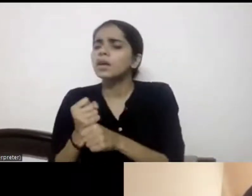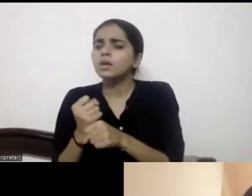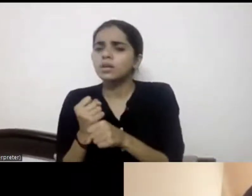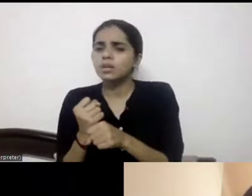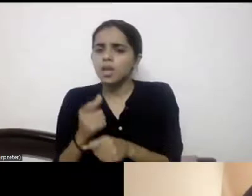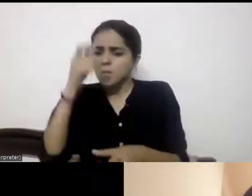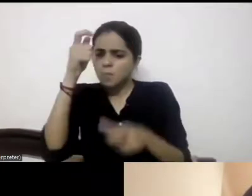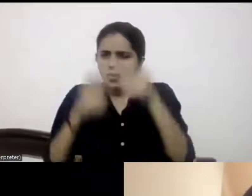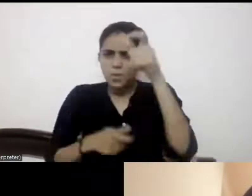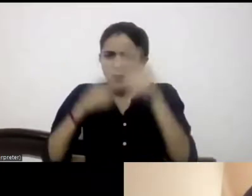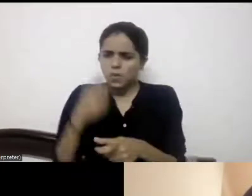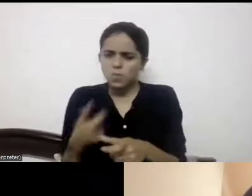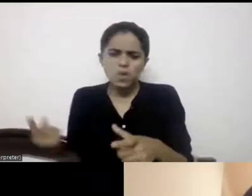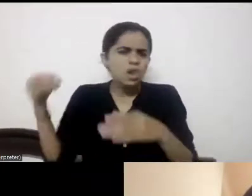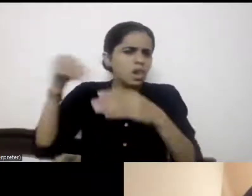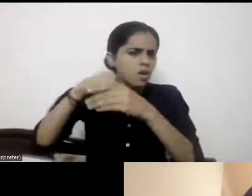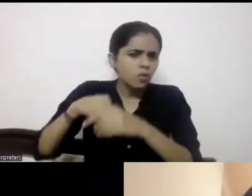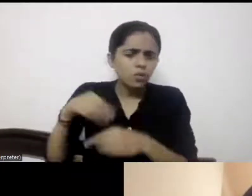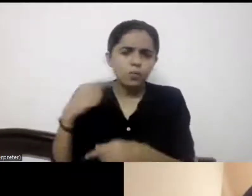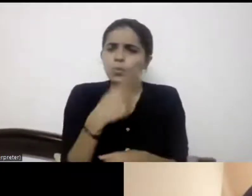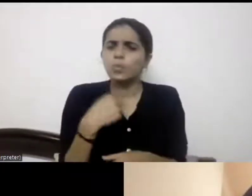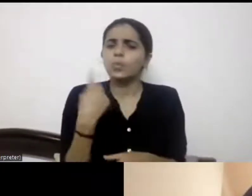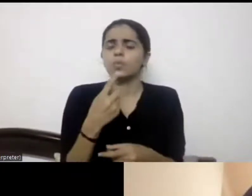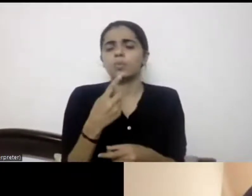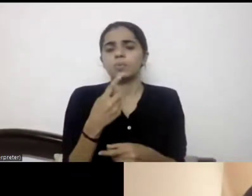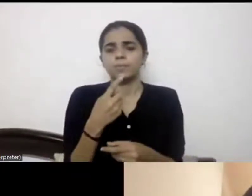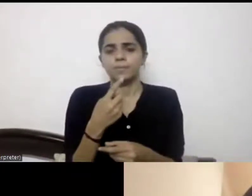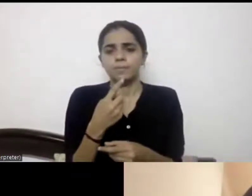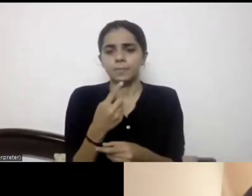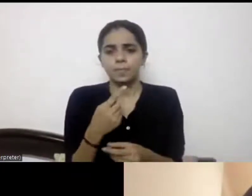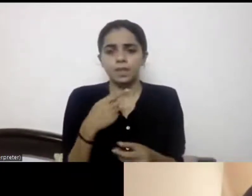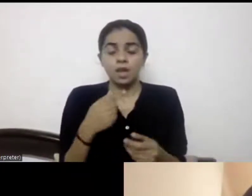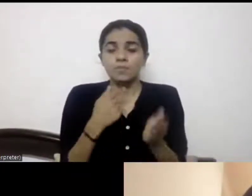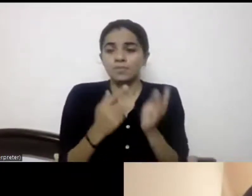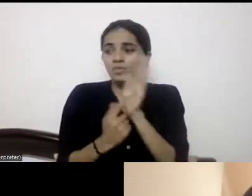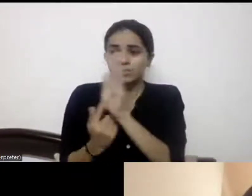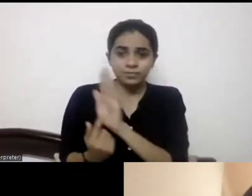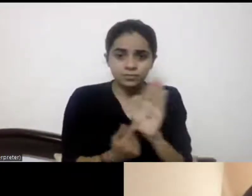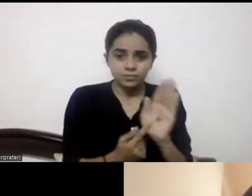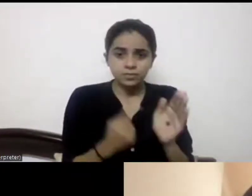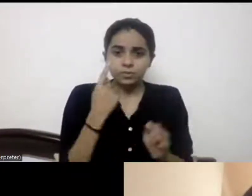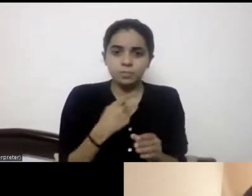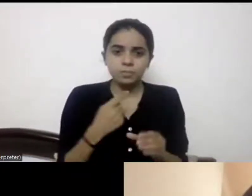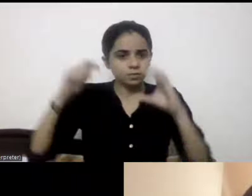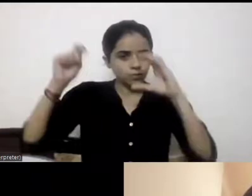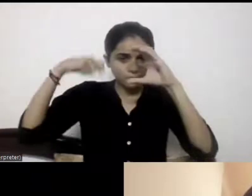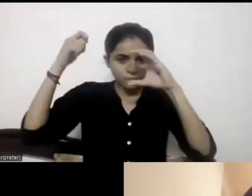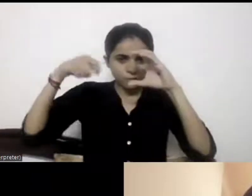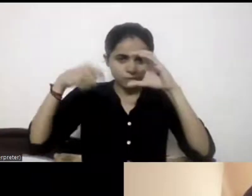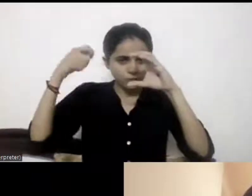people involved in creating that piece of representation, when we talk about films,